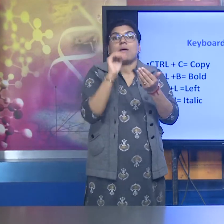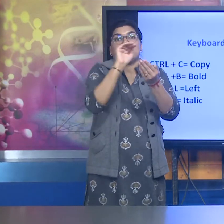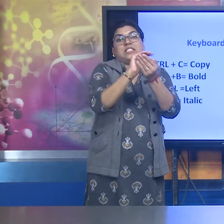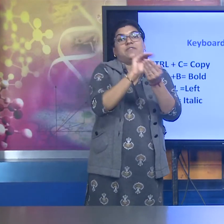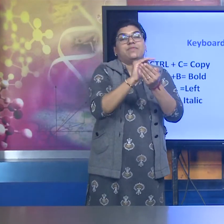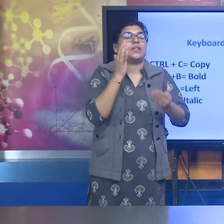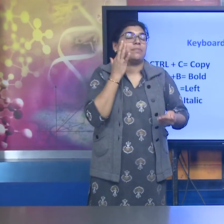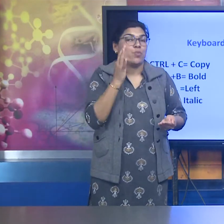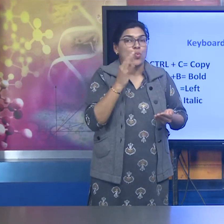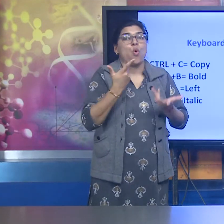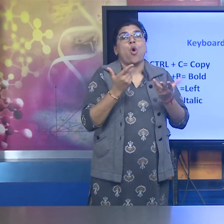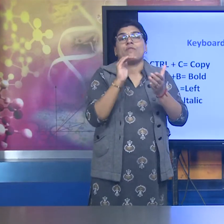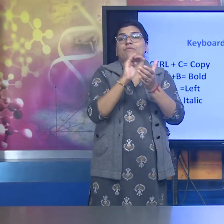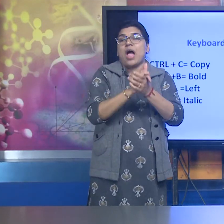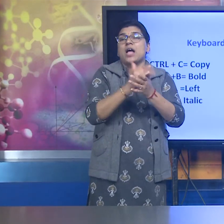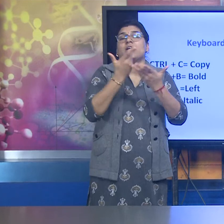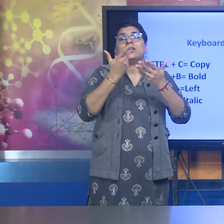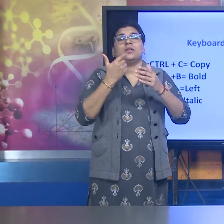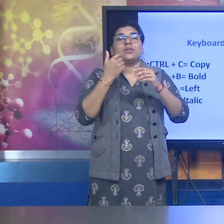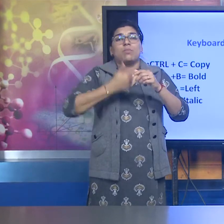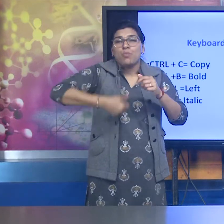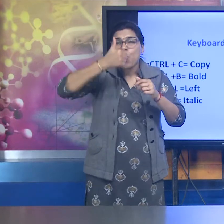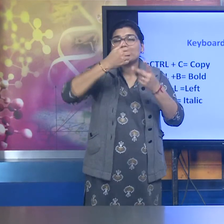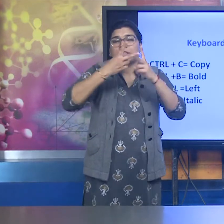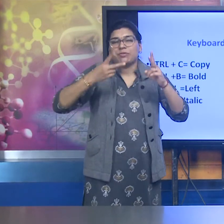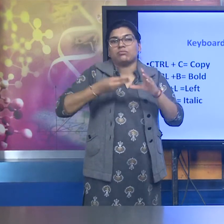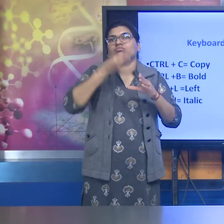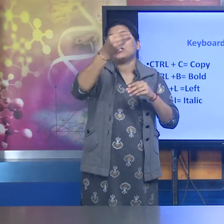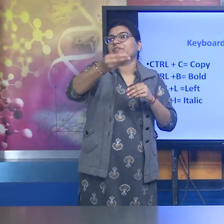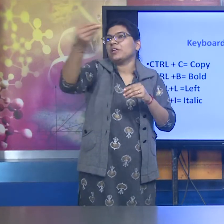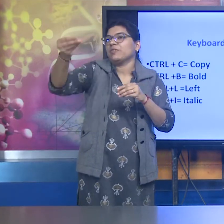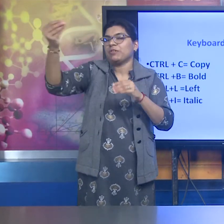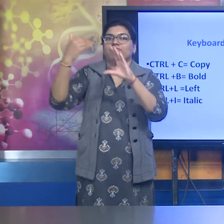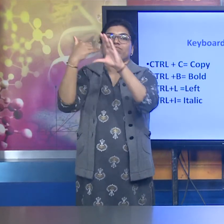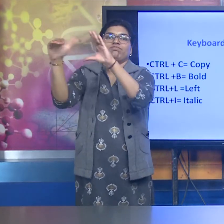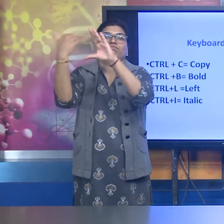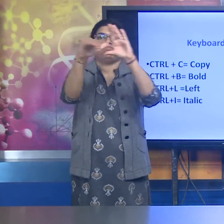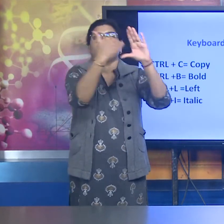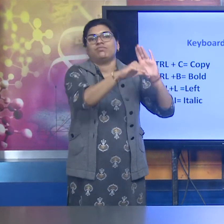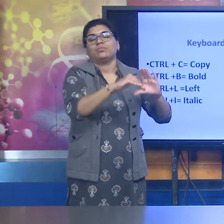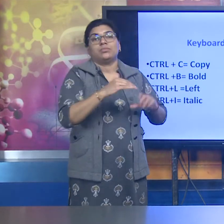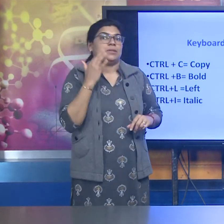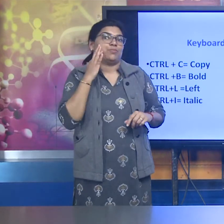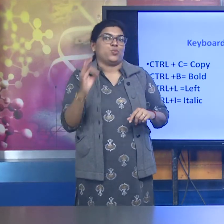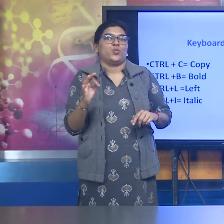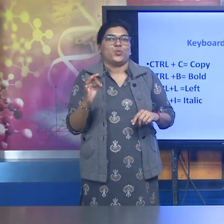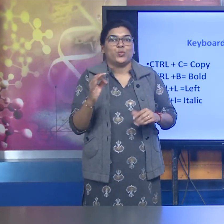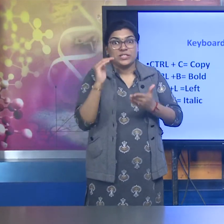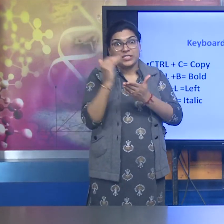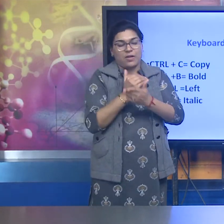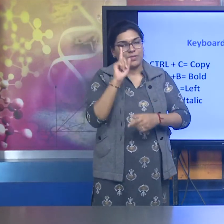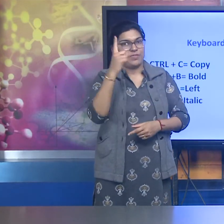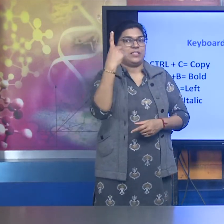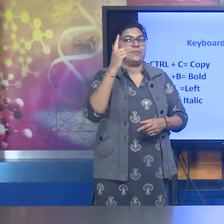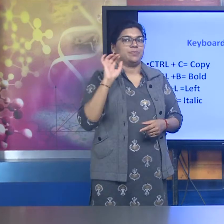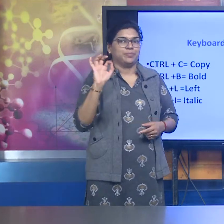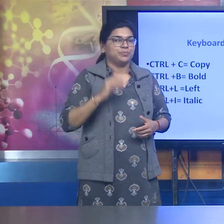will get it back, or otherwise it will disappear from you permanently. It is important to